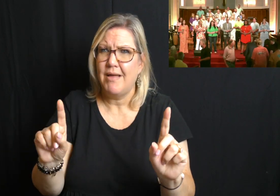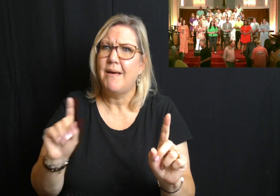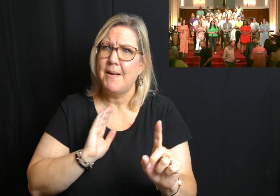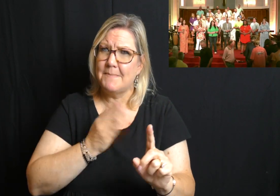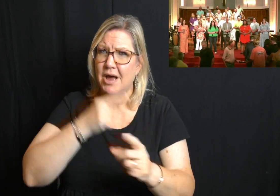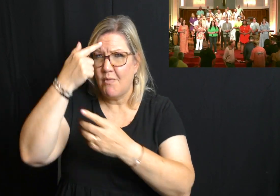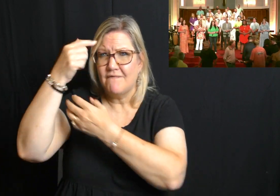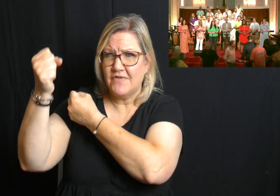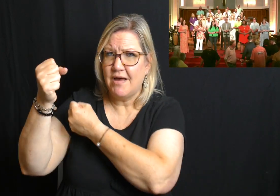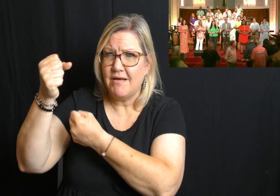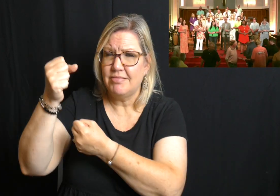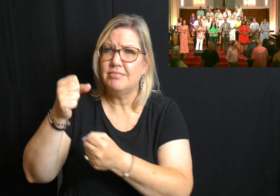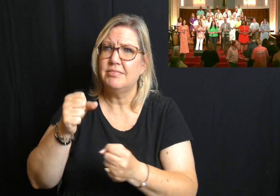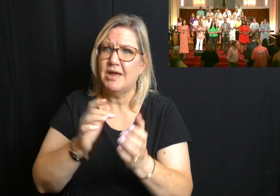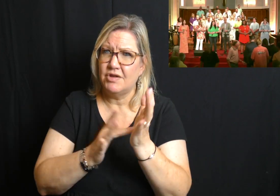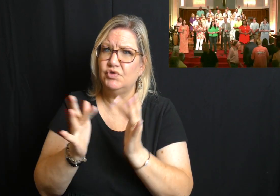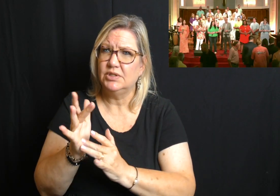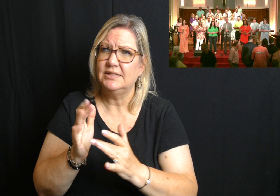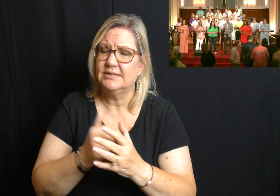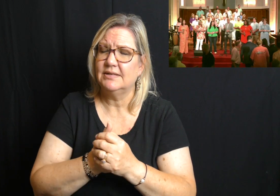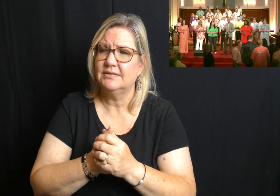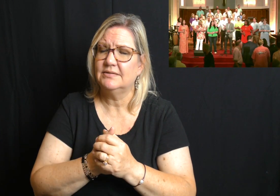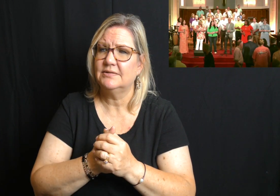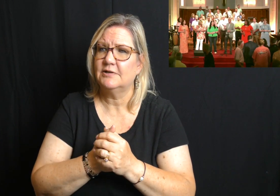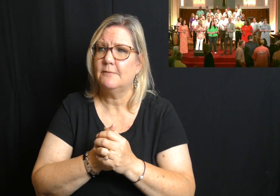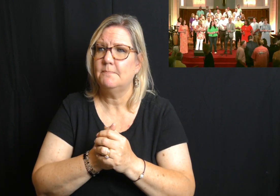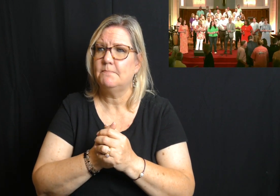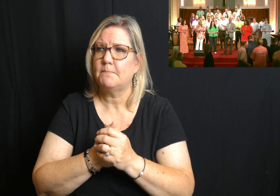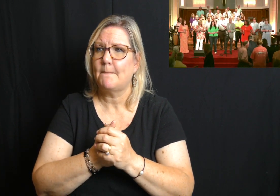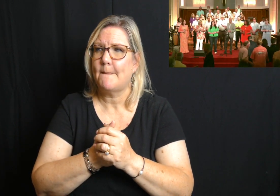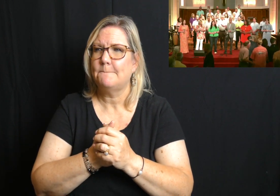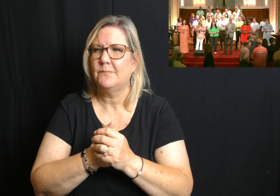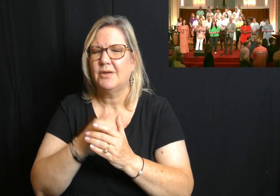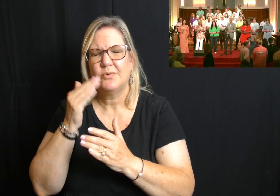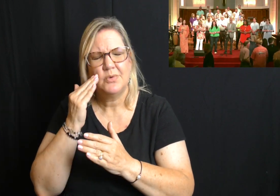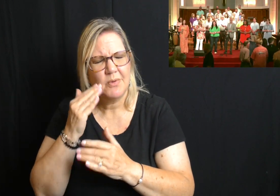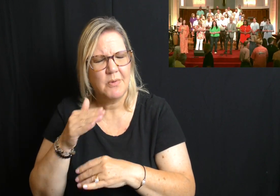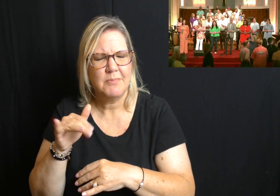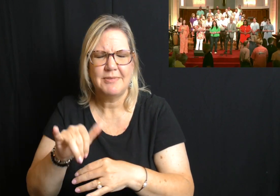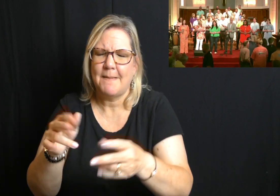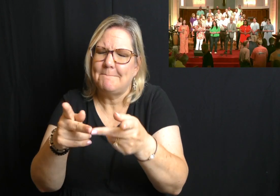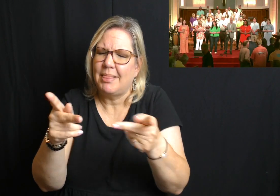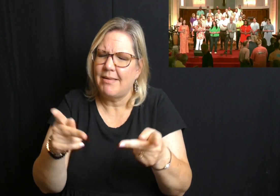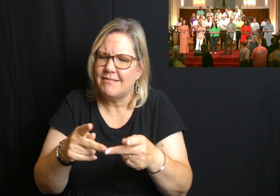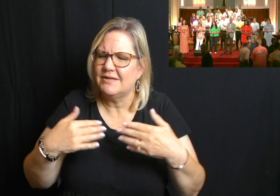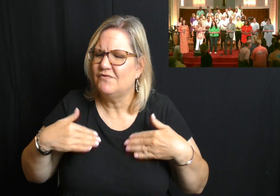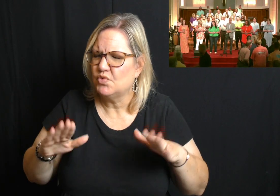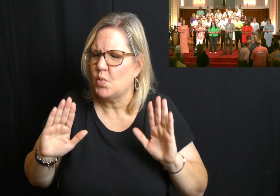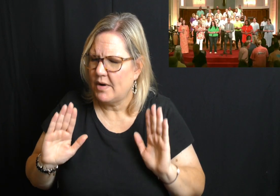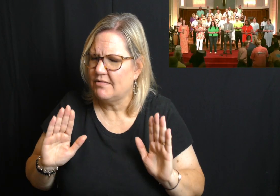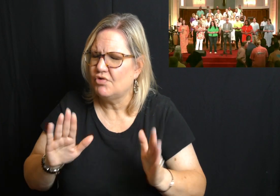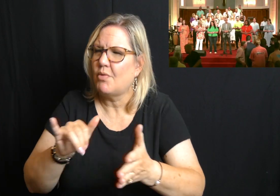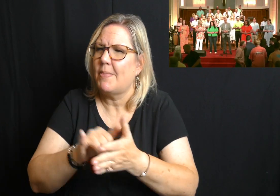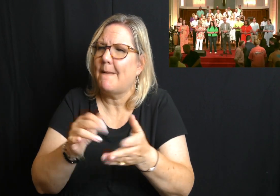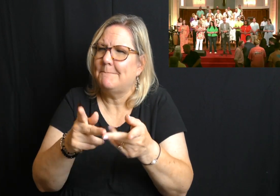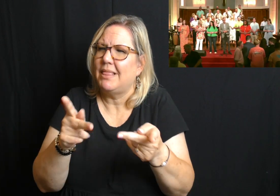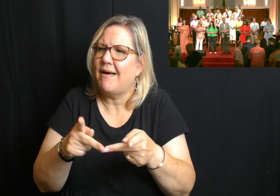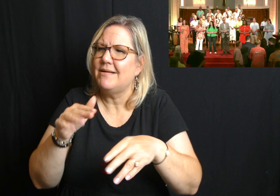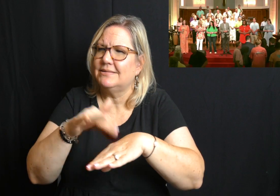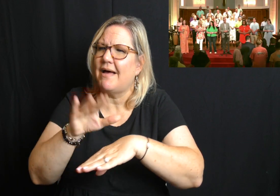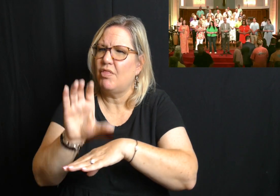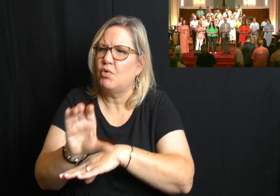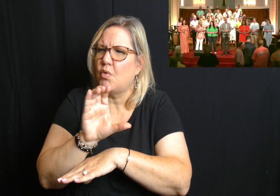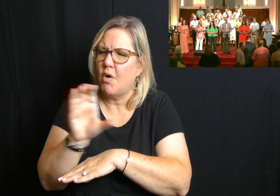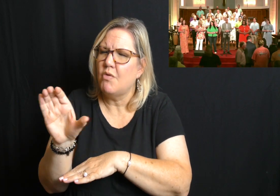Christ to the world. There's no place like that place of surrender that's at that place of the cross, where we see Jesus